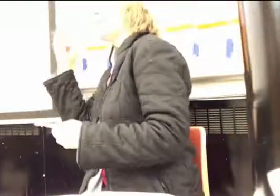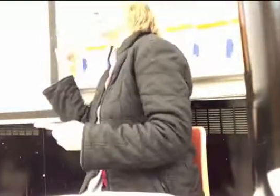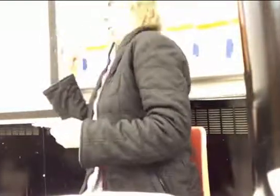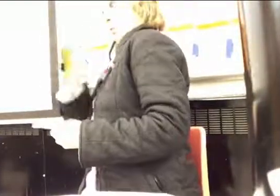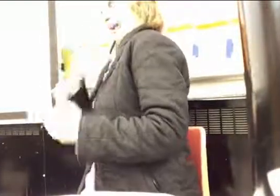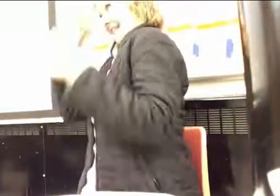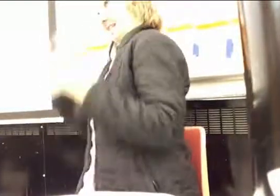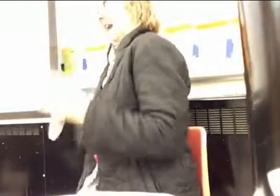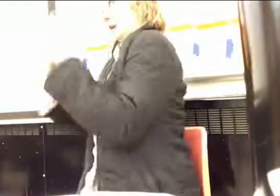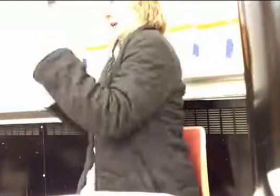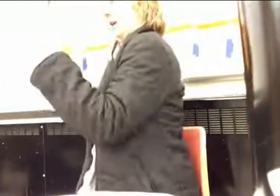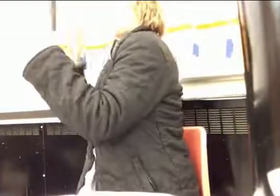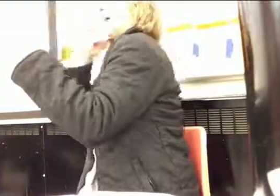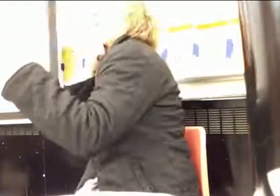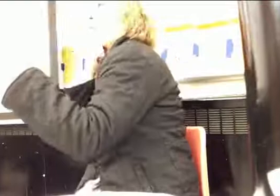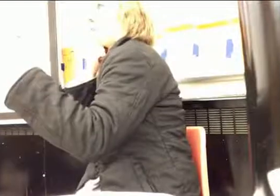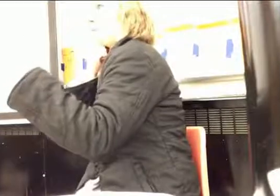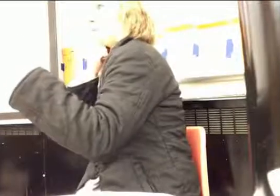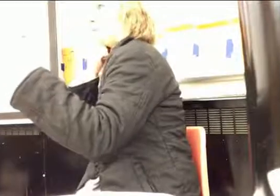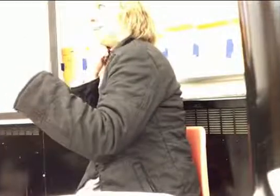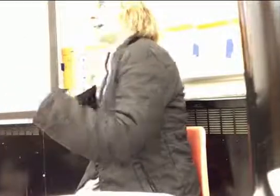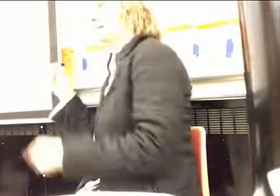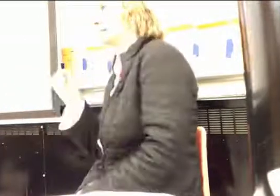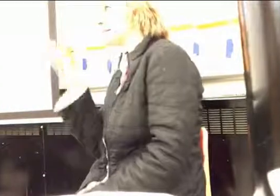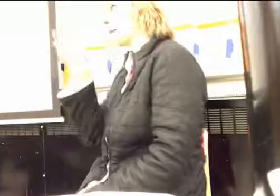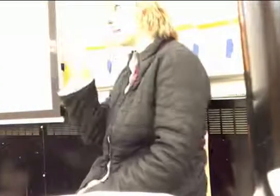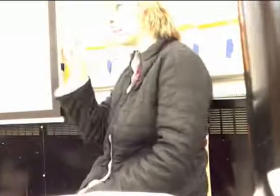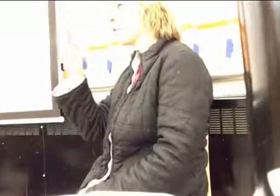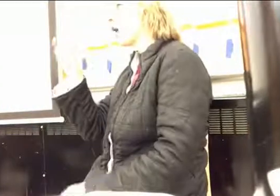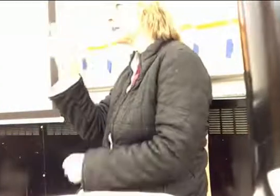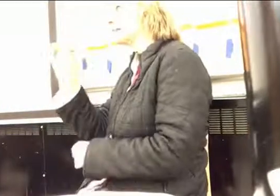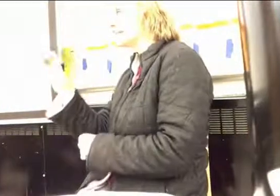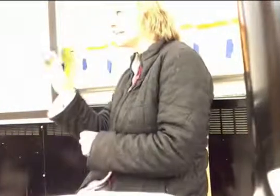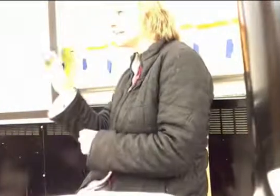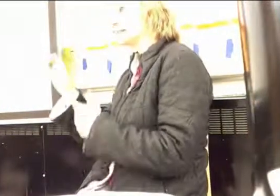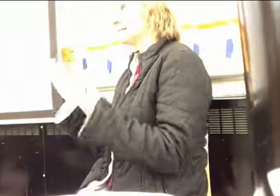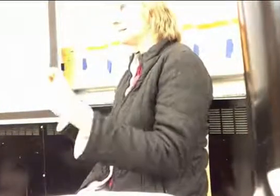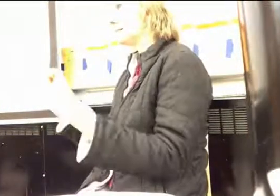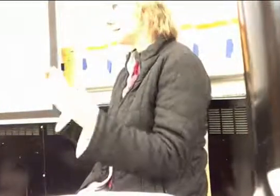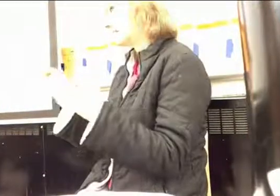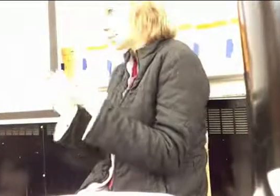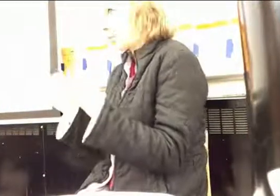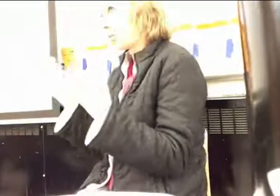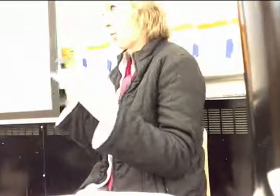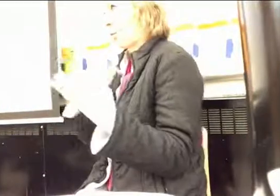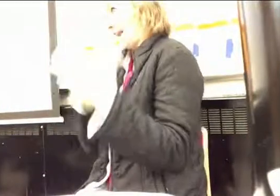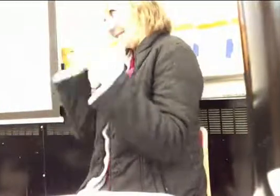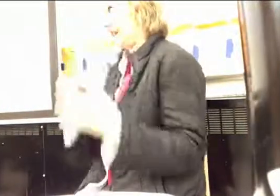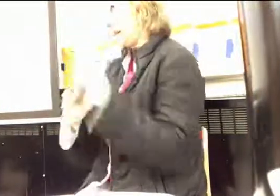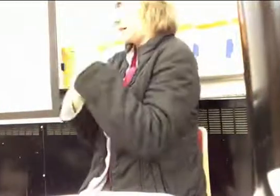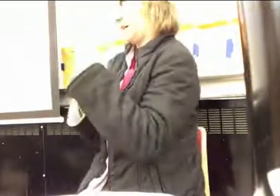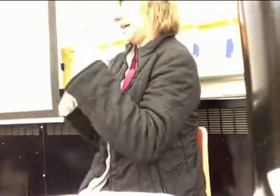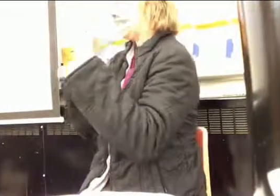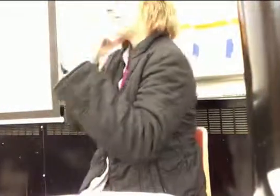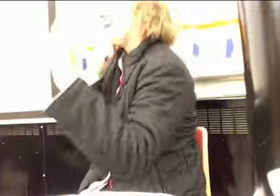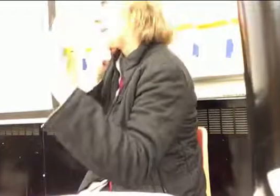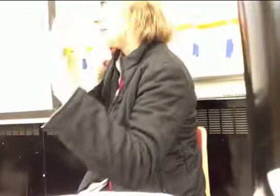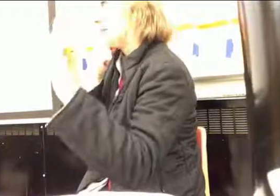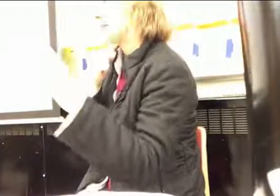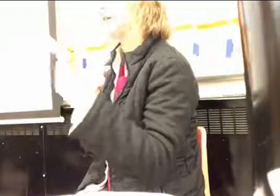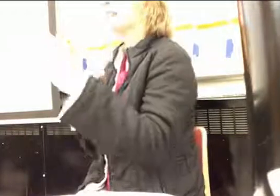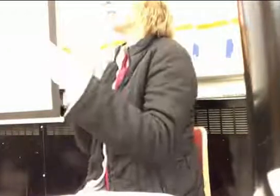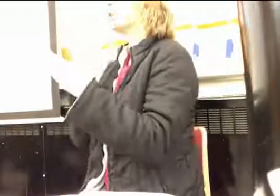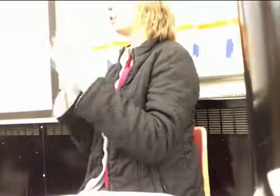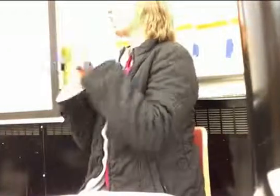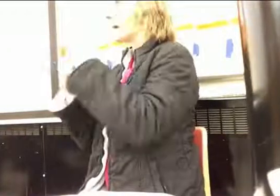it thousands of years ago, similar to bronze. We put a value on bronze, and all of a sudden bronze was expensive. Let me give you a really great example. Have you guys ever